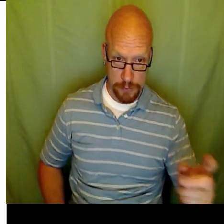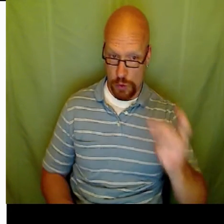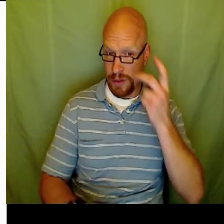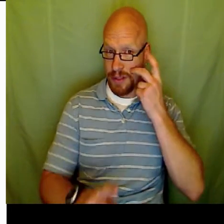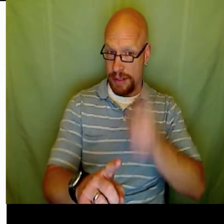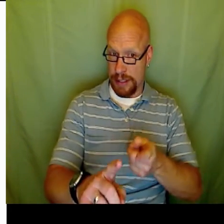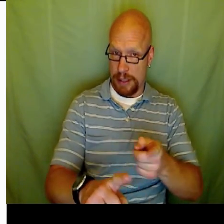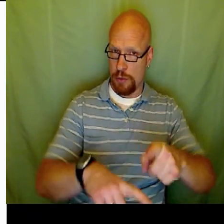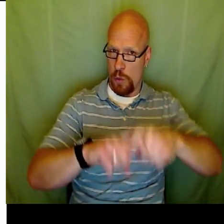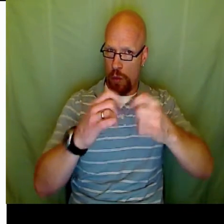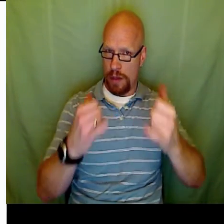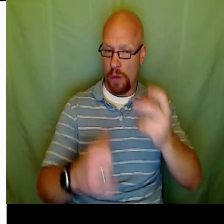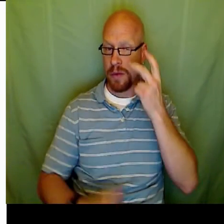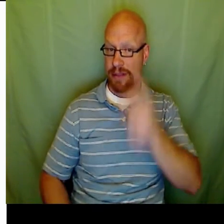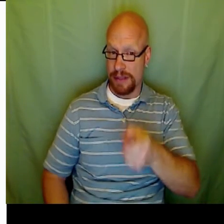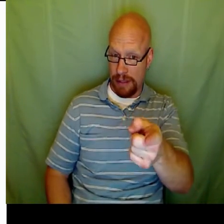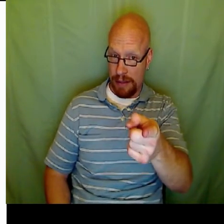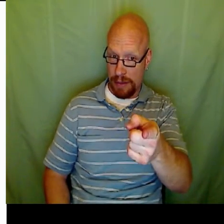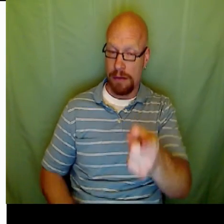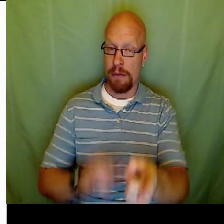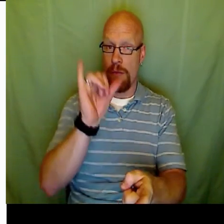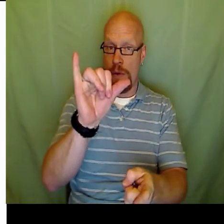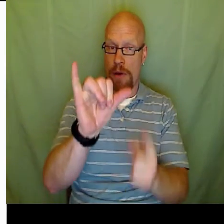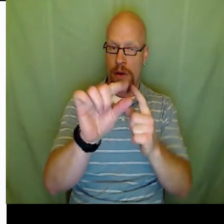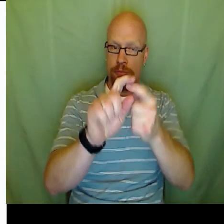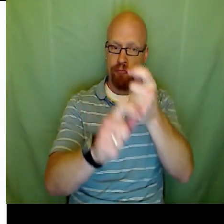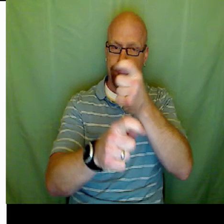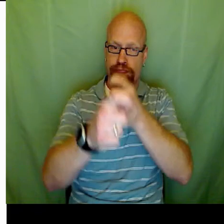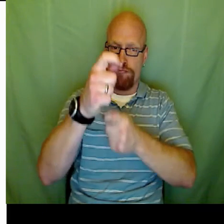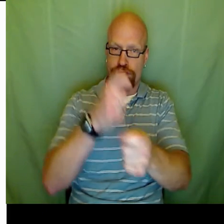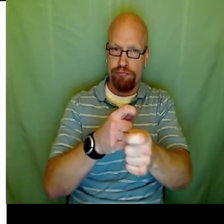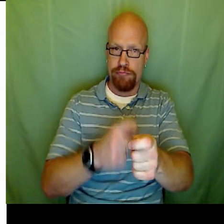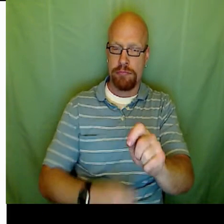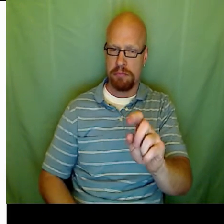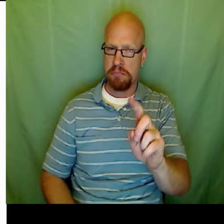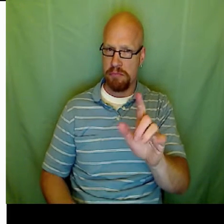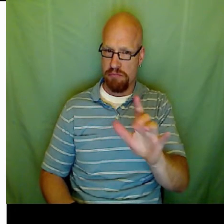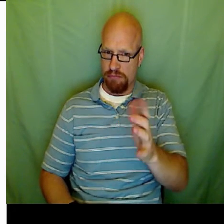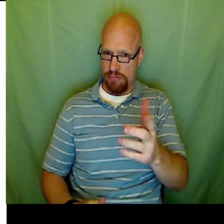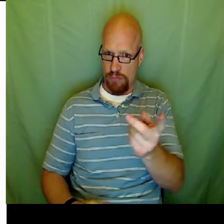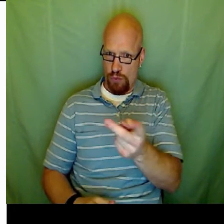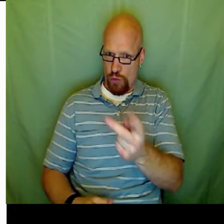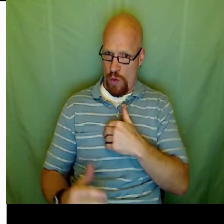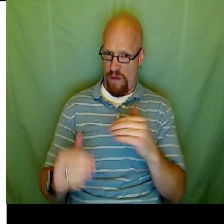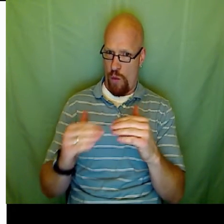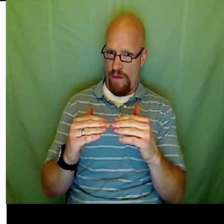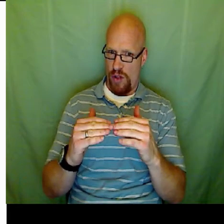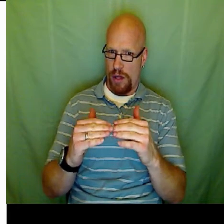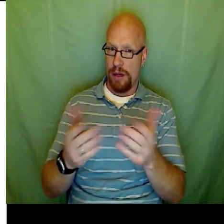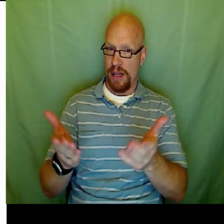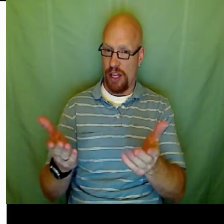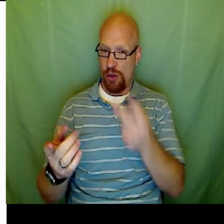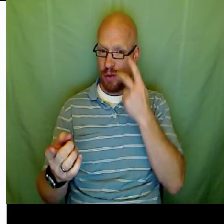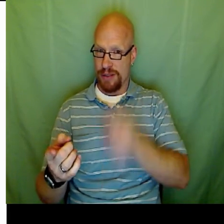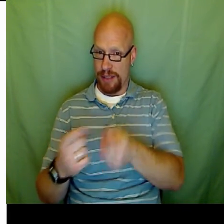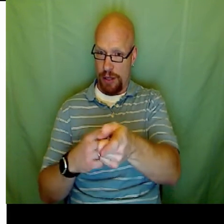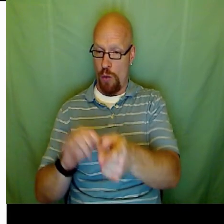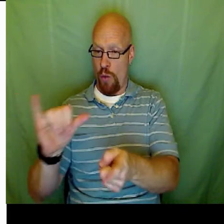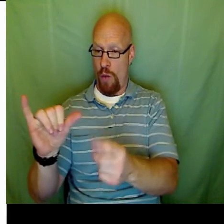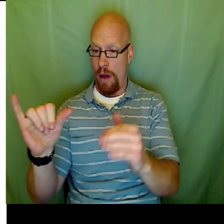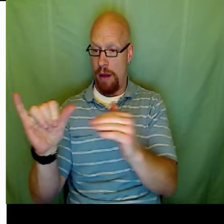Okay, now you can see I've substituted the expression 2x plus 3 halves for y because they're